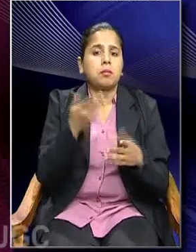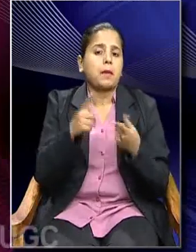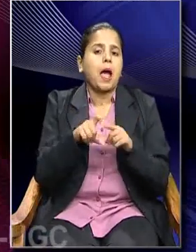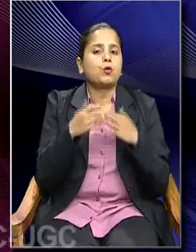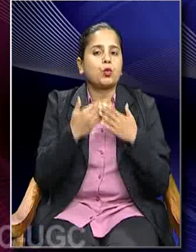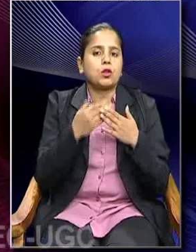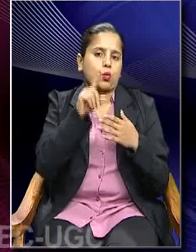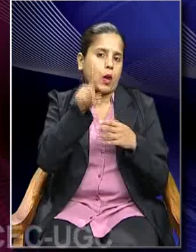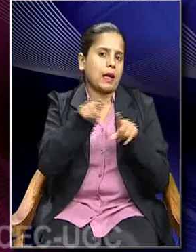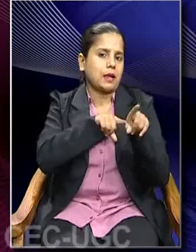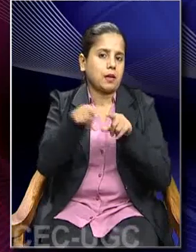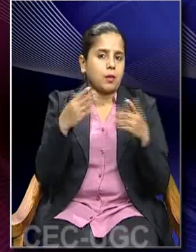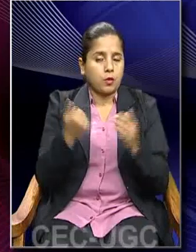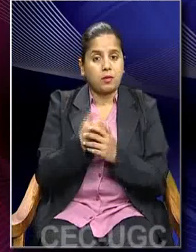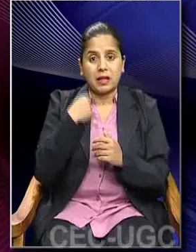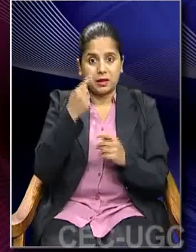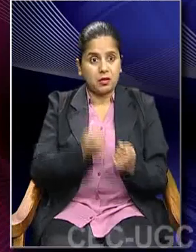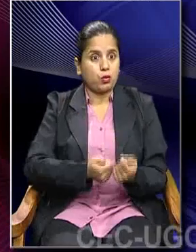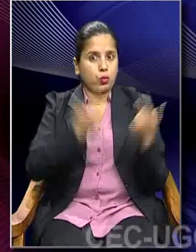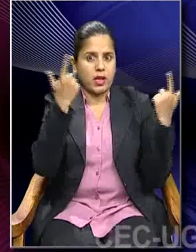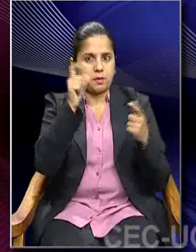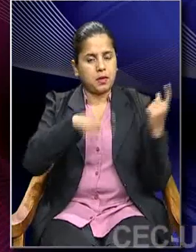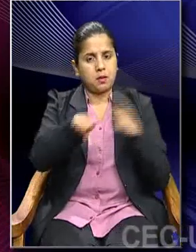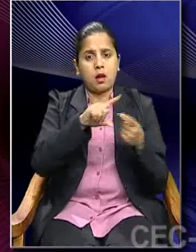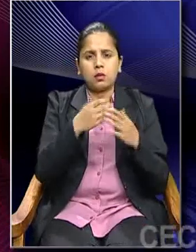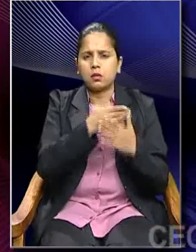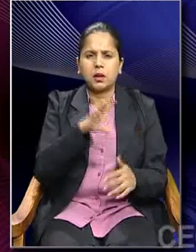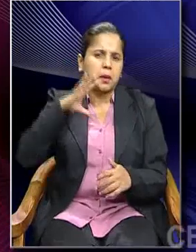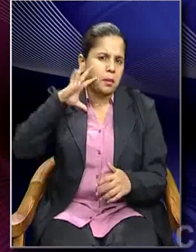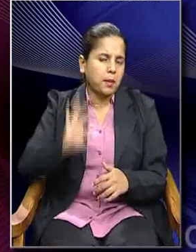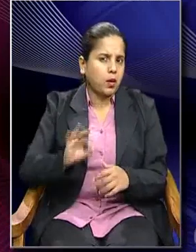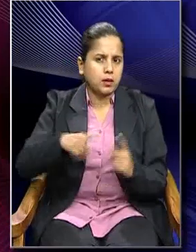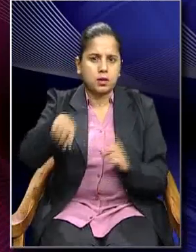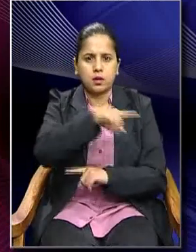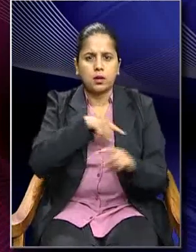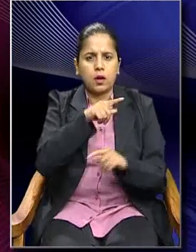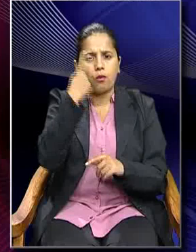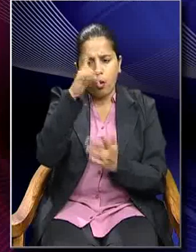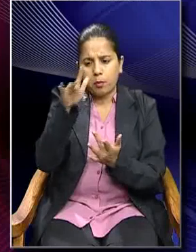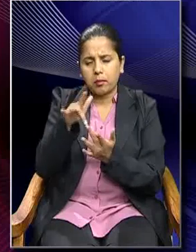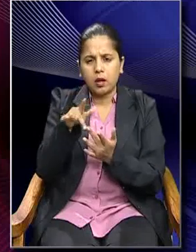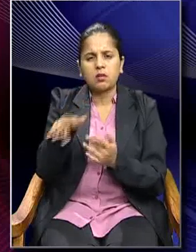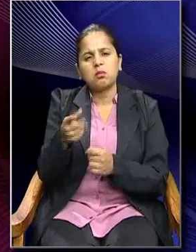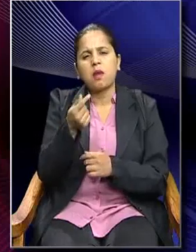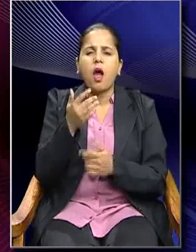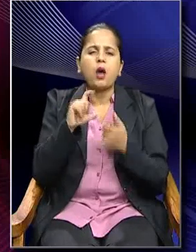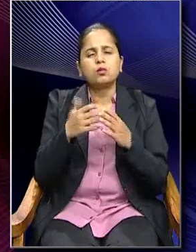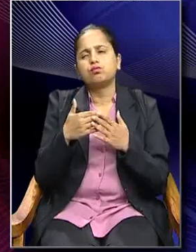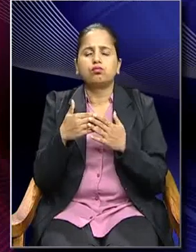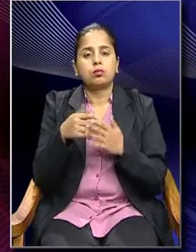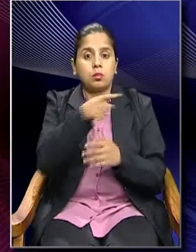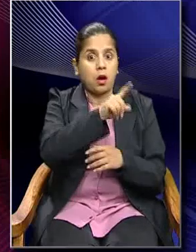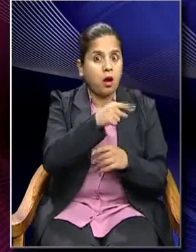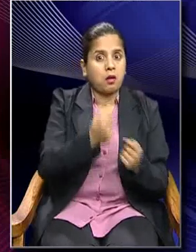education. So, we see in upper class, education is very important. So, it is for middle class. So, they need to send their children